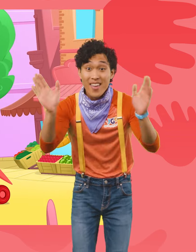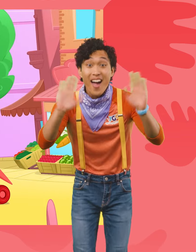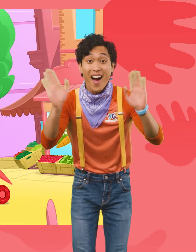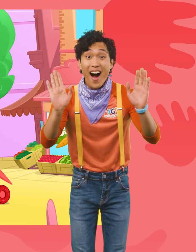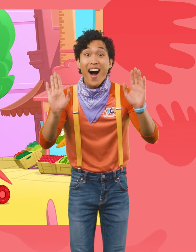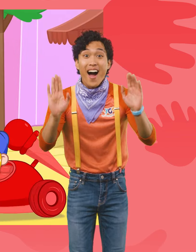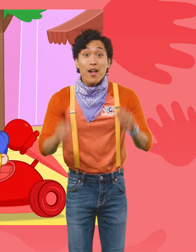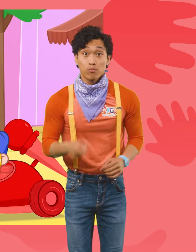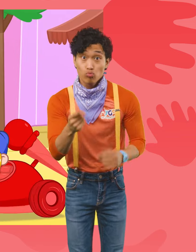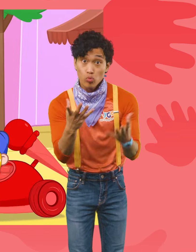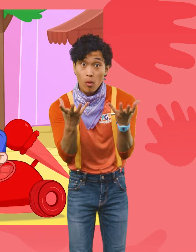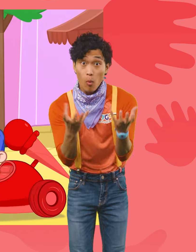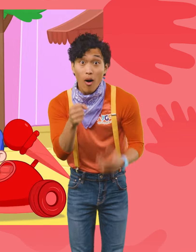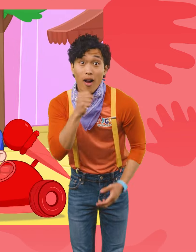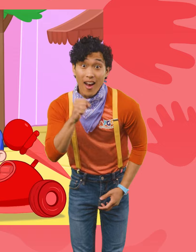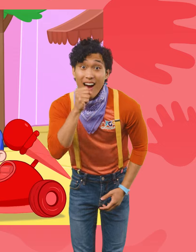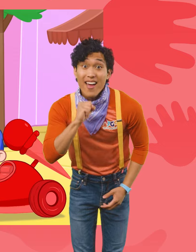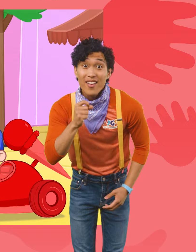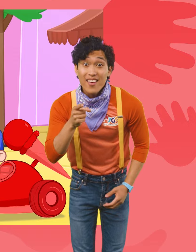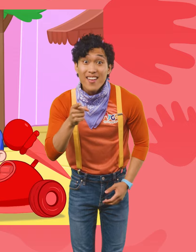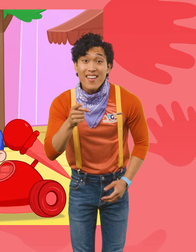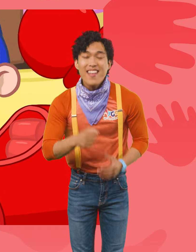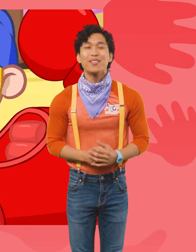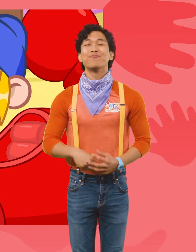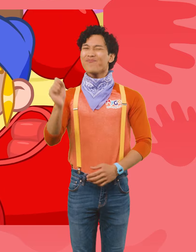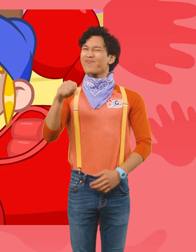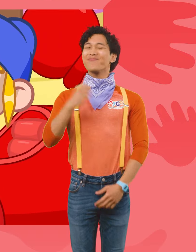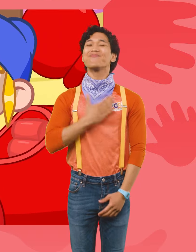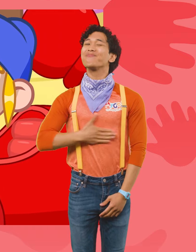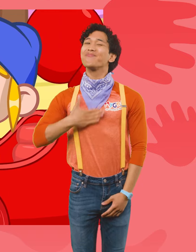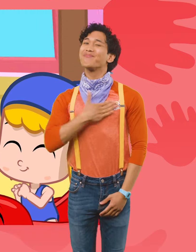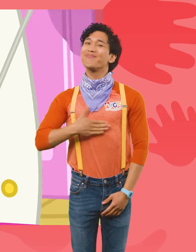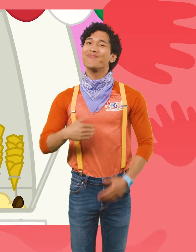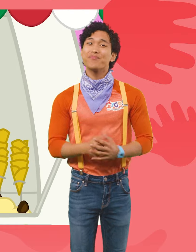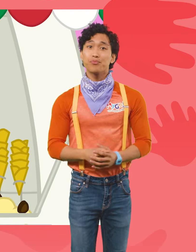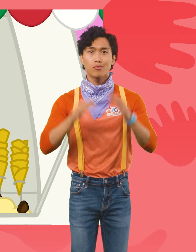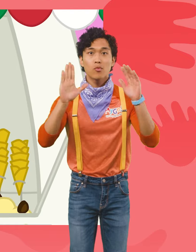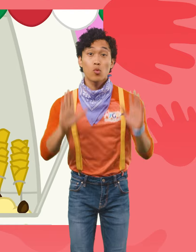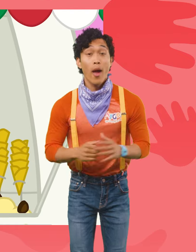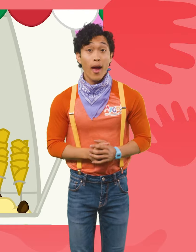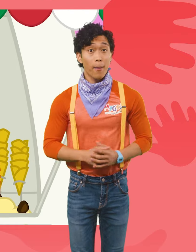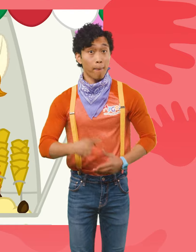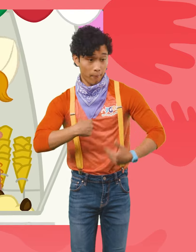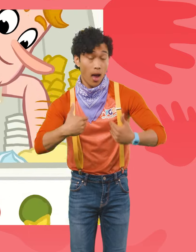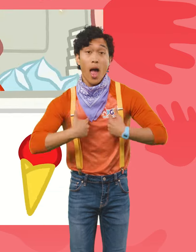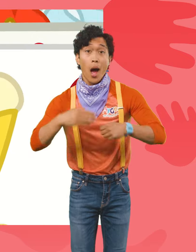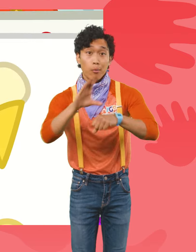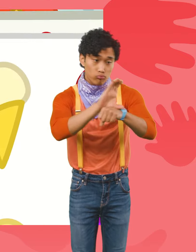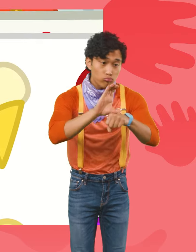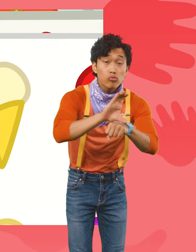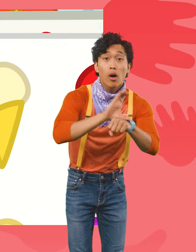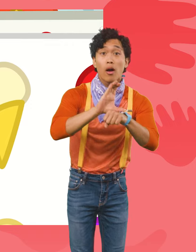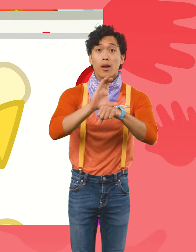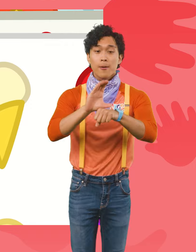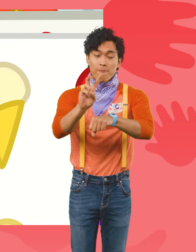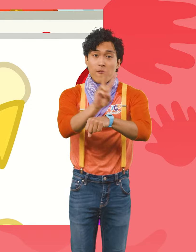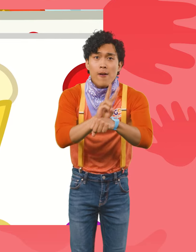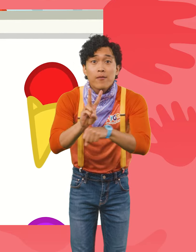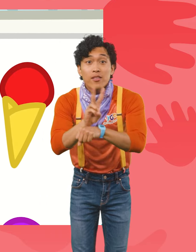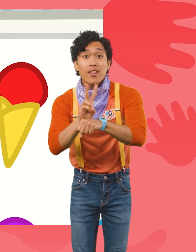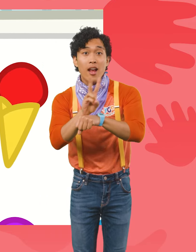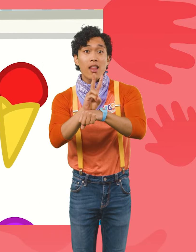Hiya, kids. Would you like some ice cream? Yes, please. Great! I have a chocolate ice